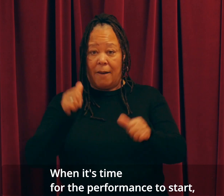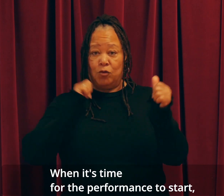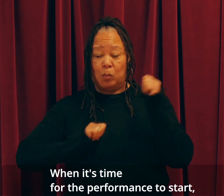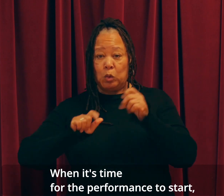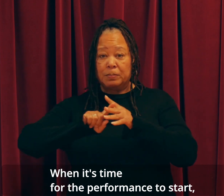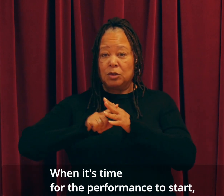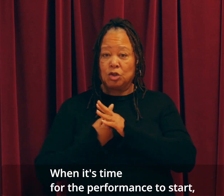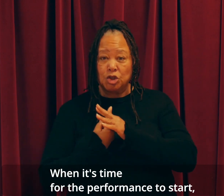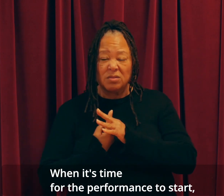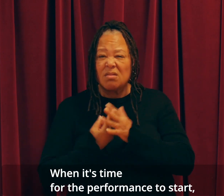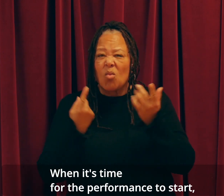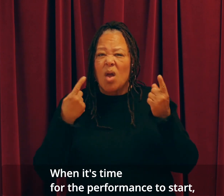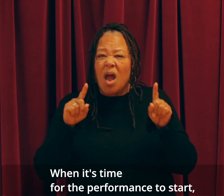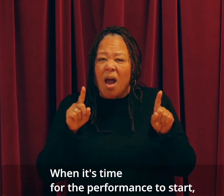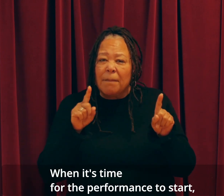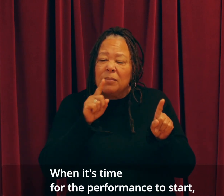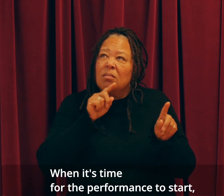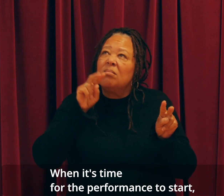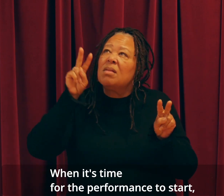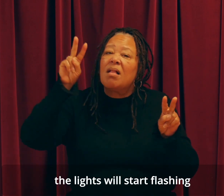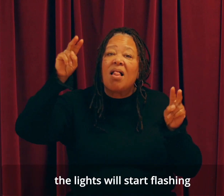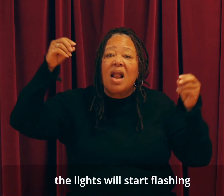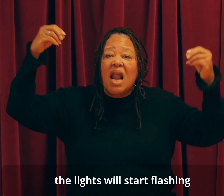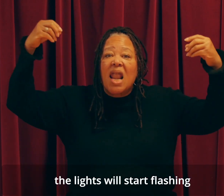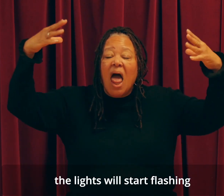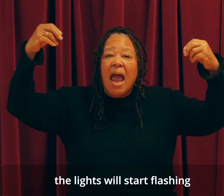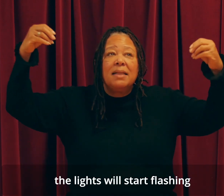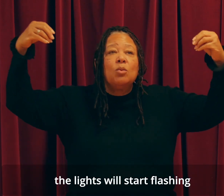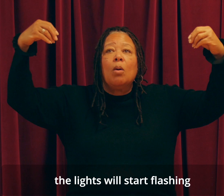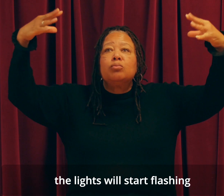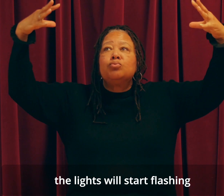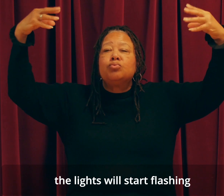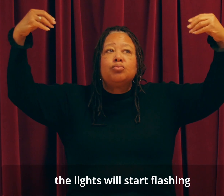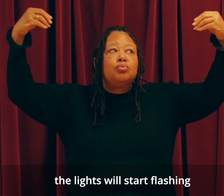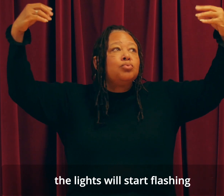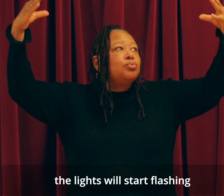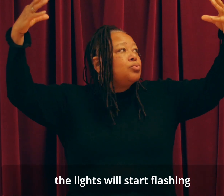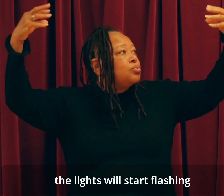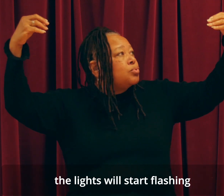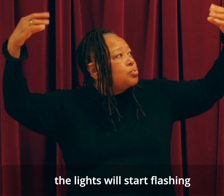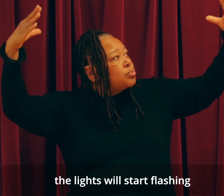When it's time for the performance to start, the lights will start flashing,